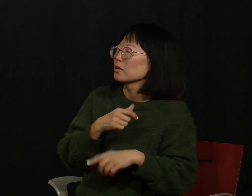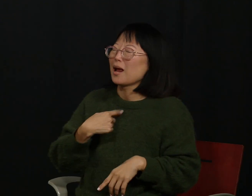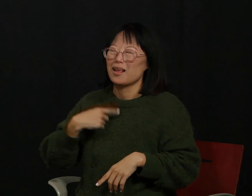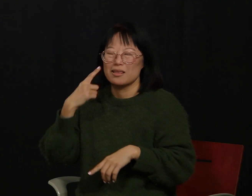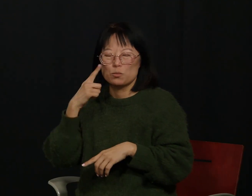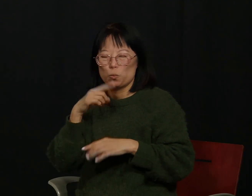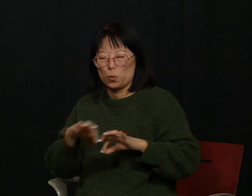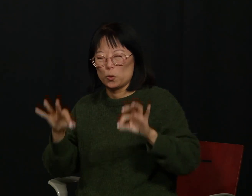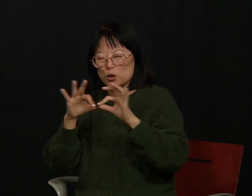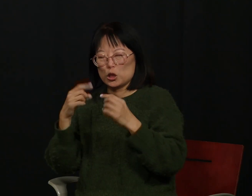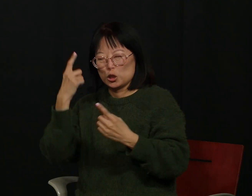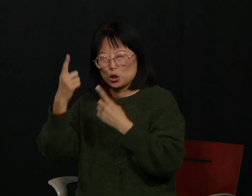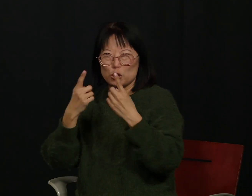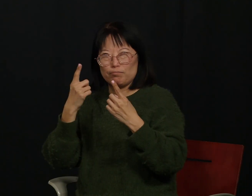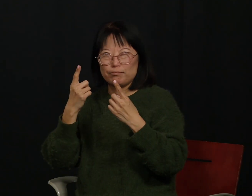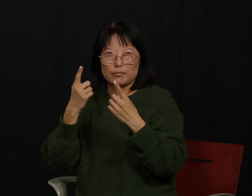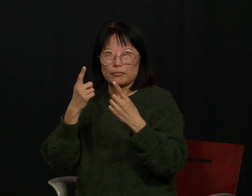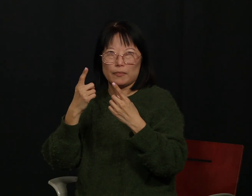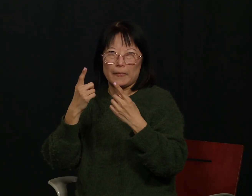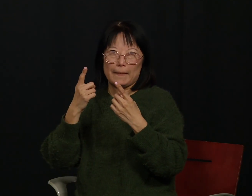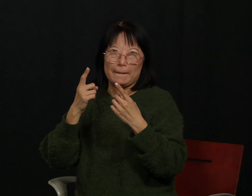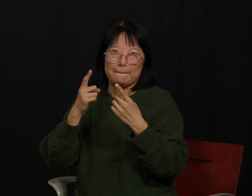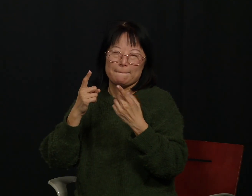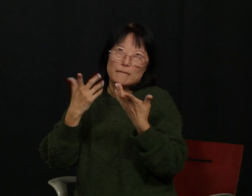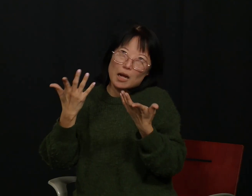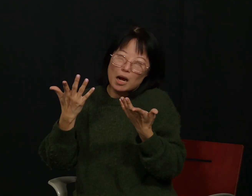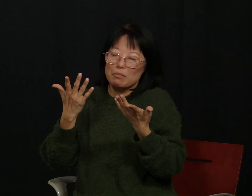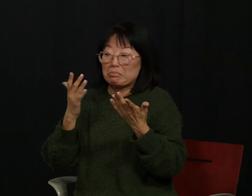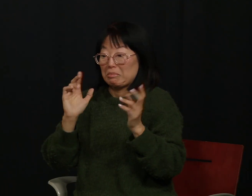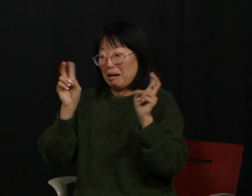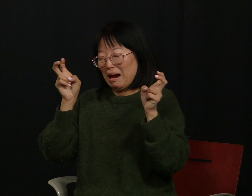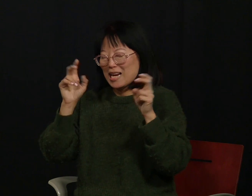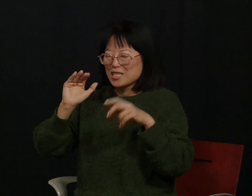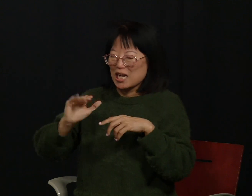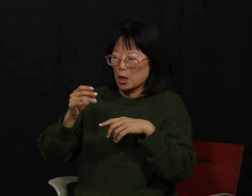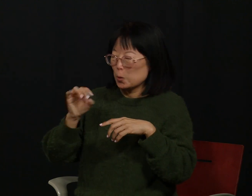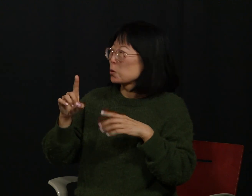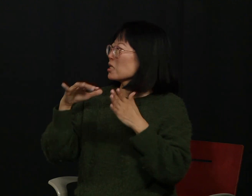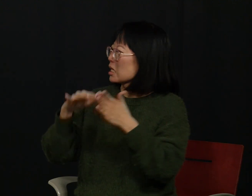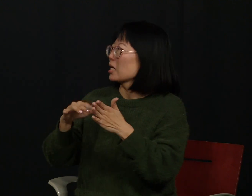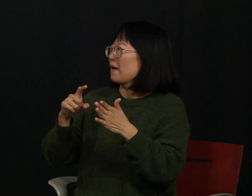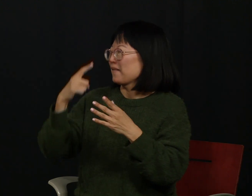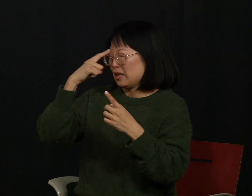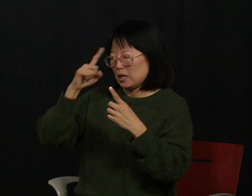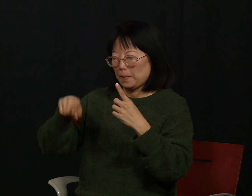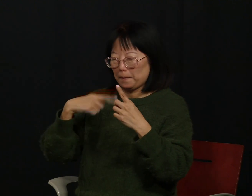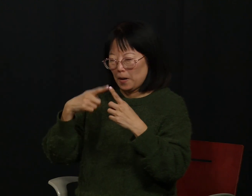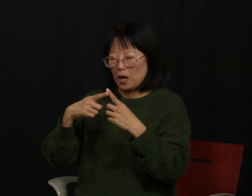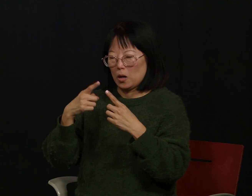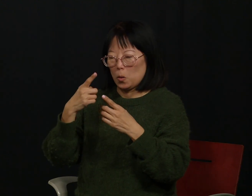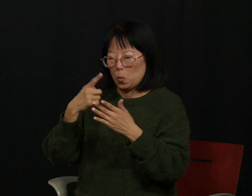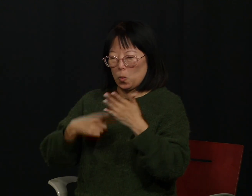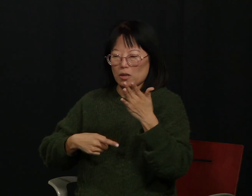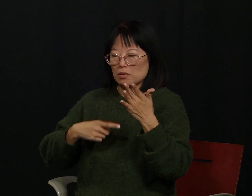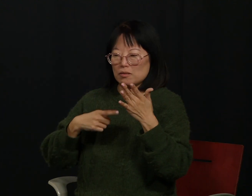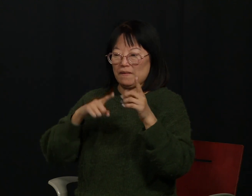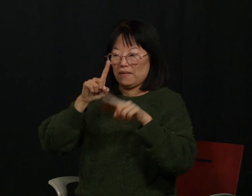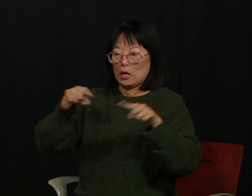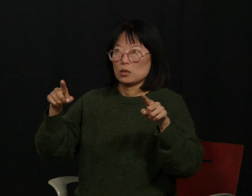others. I think it's really important to consider childhood studies. If you think about what